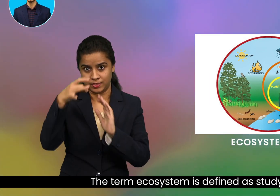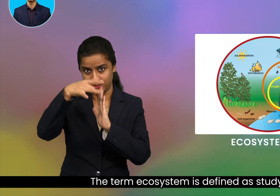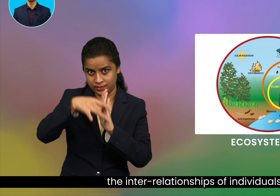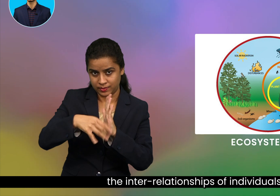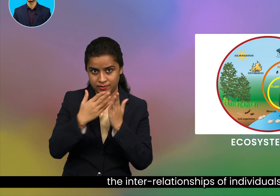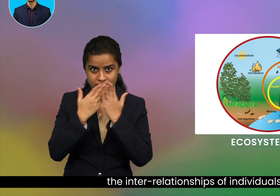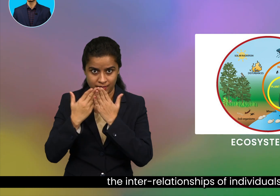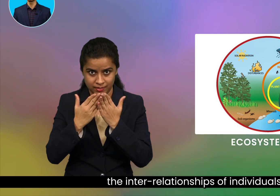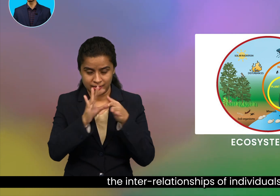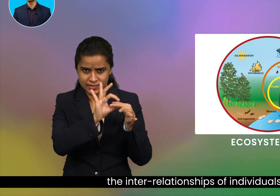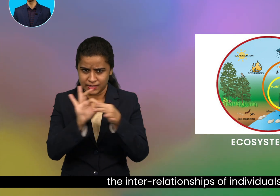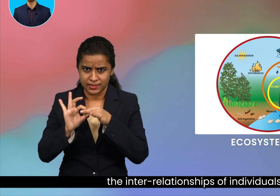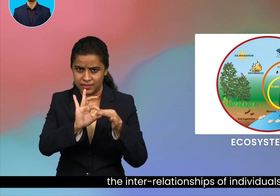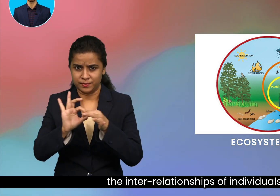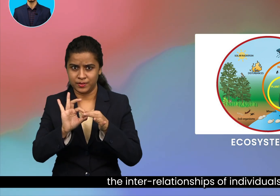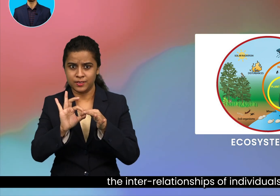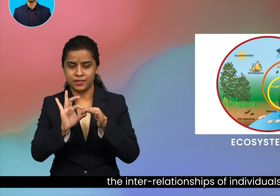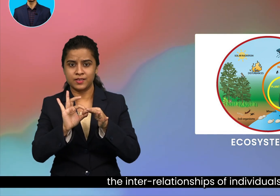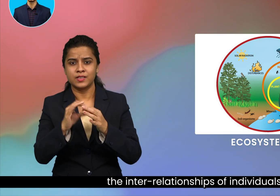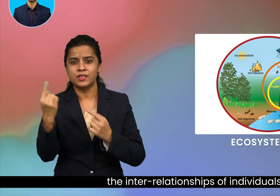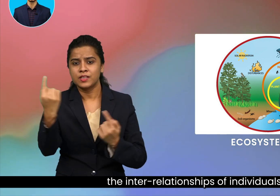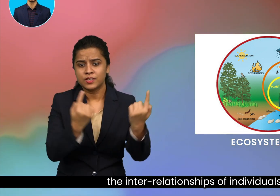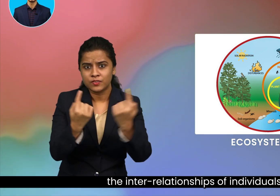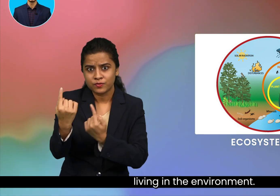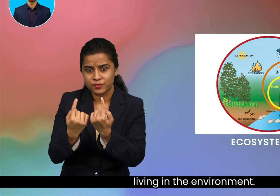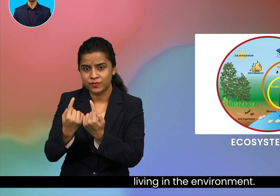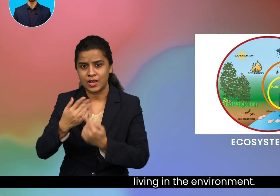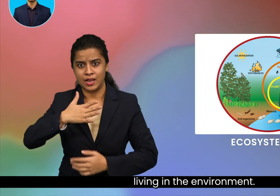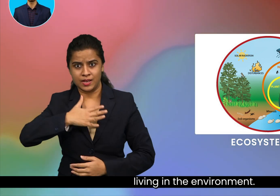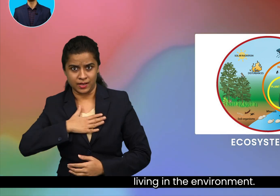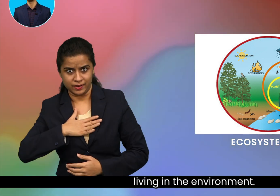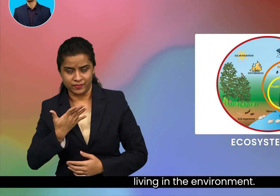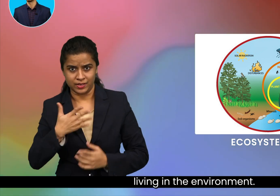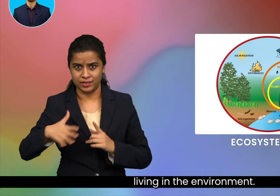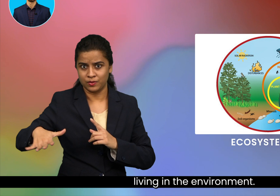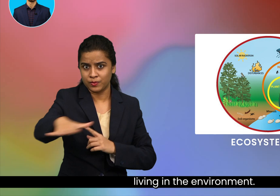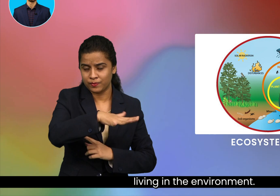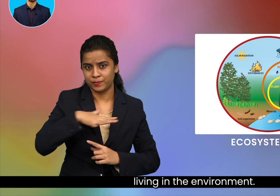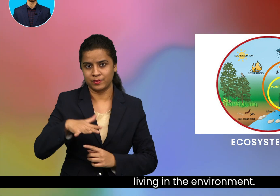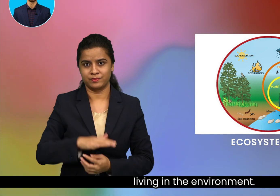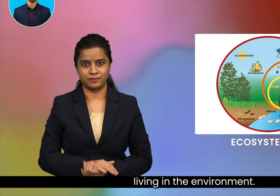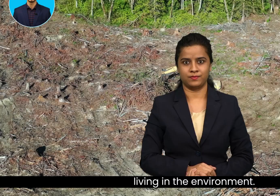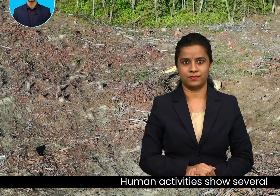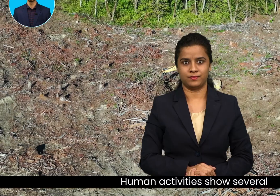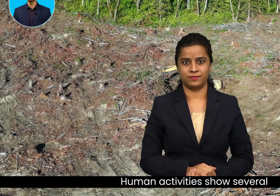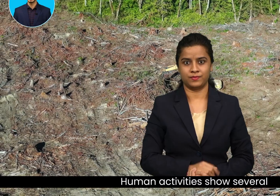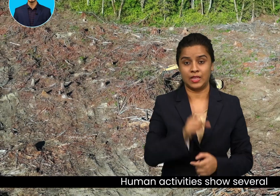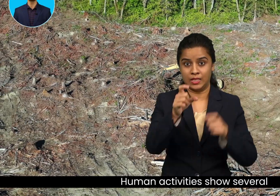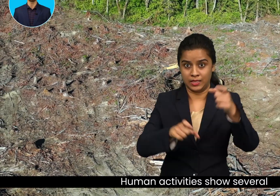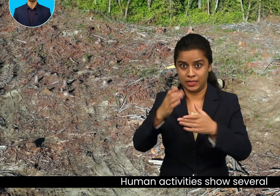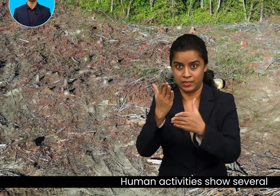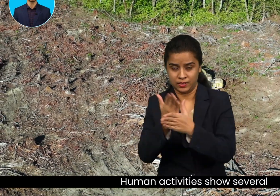as studying the interrelationships of individuals living in the environment.